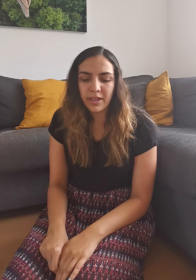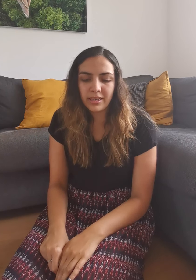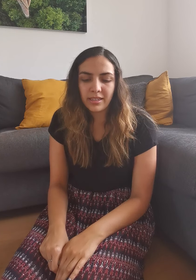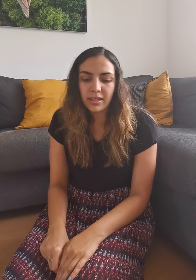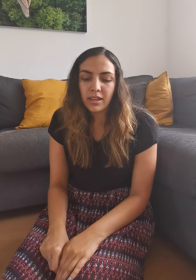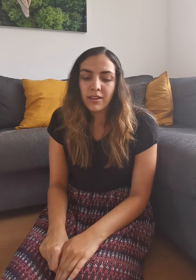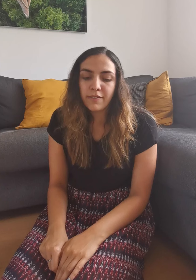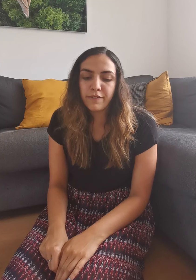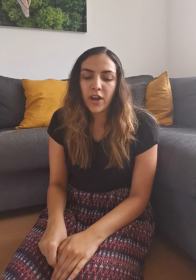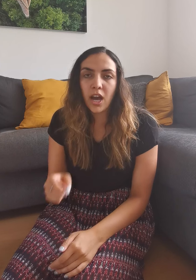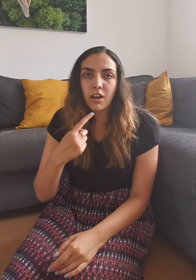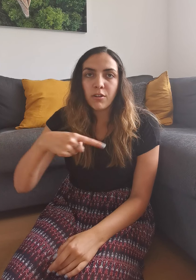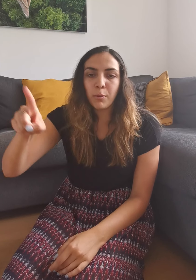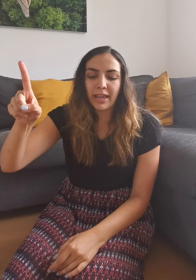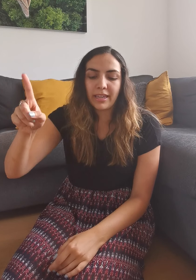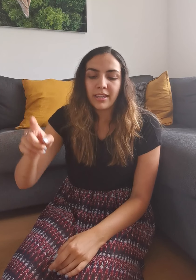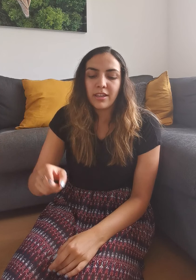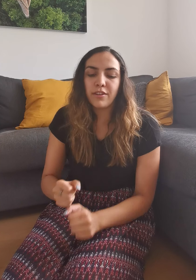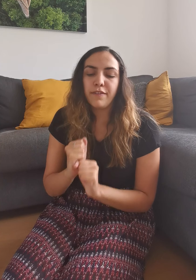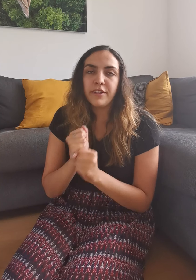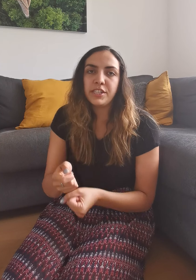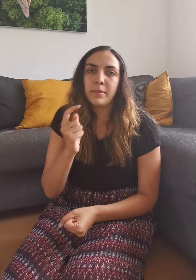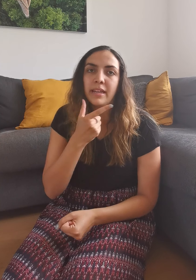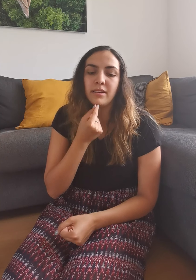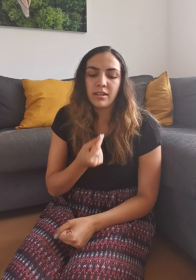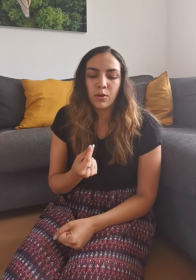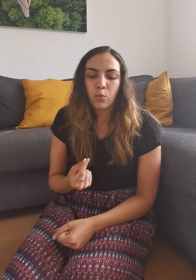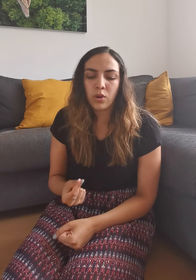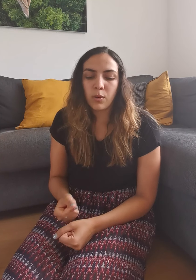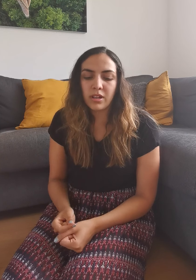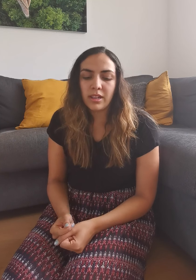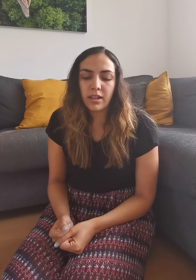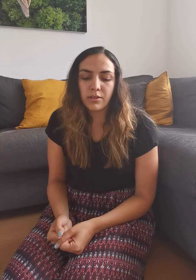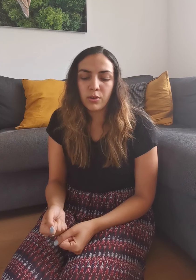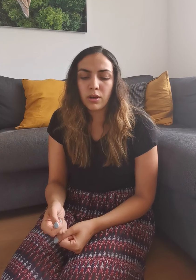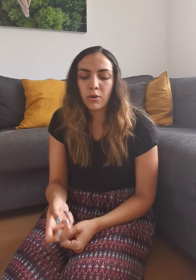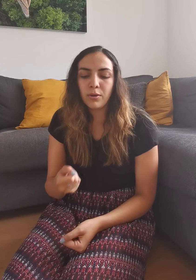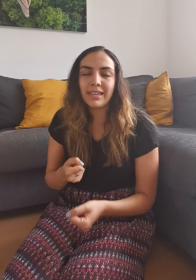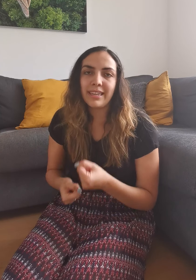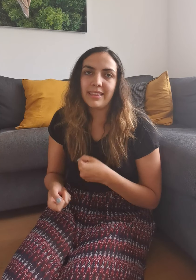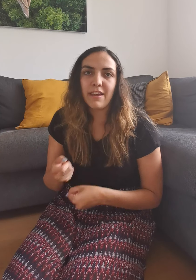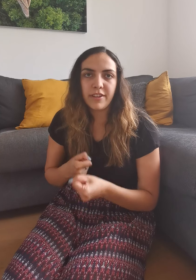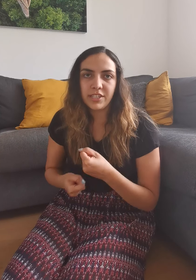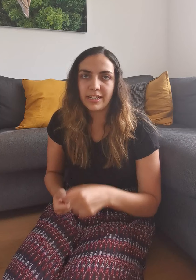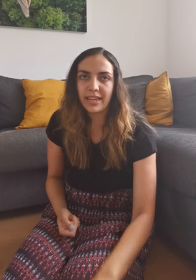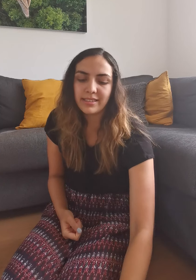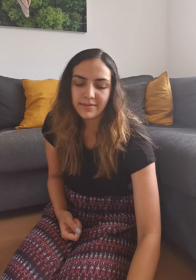be? Far away, the fishermen were hauling in their fishing net.